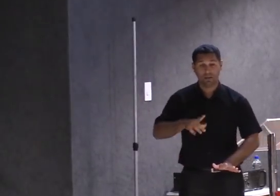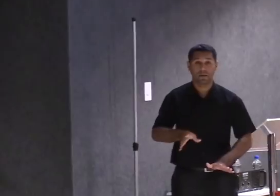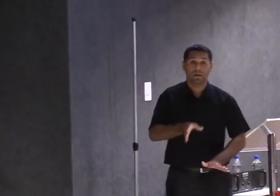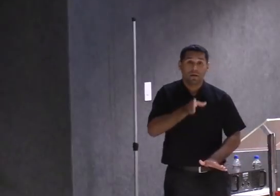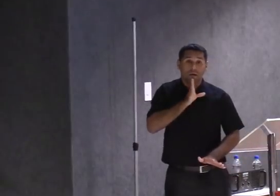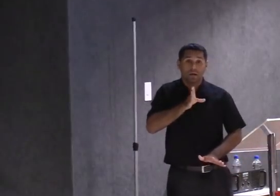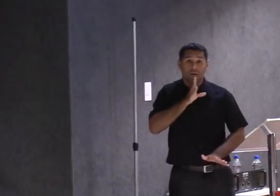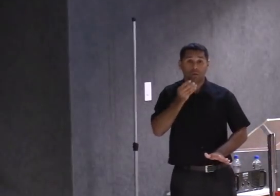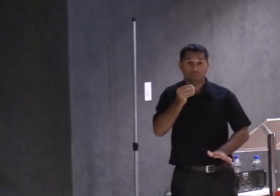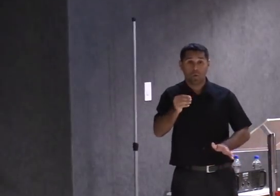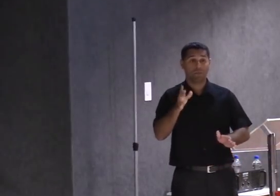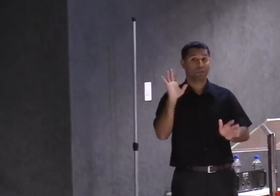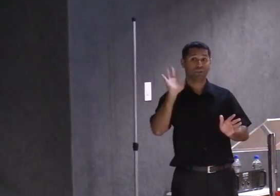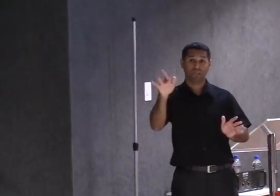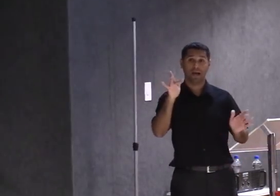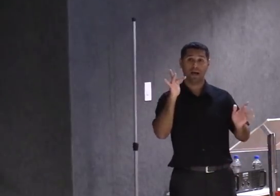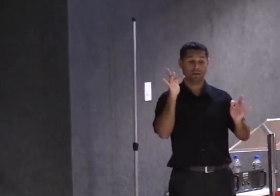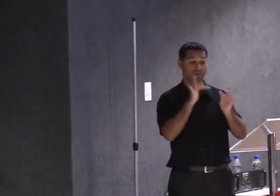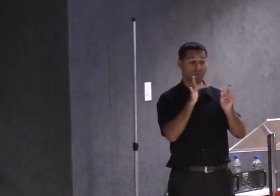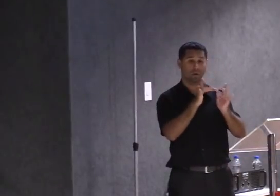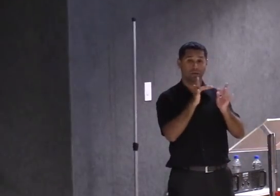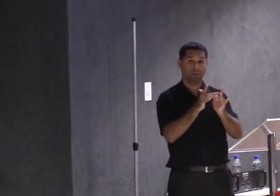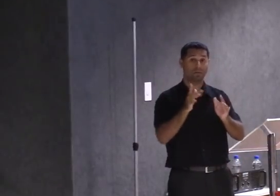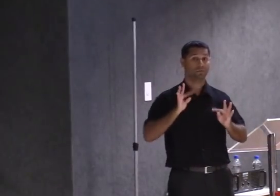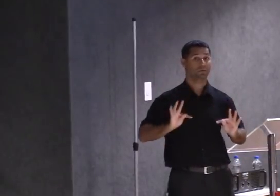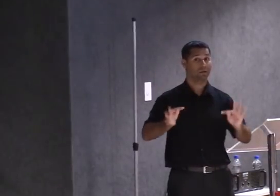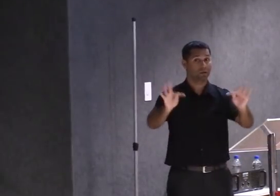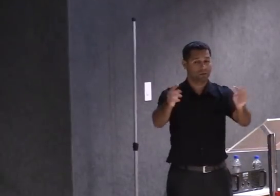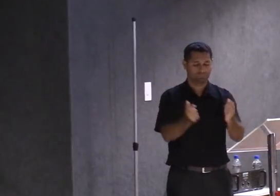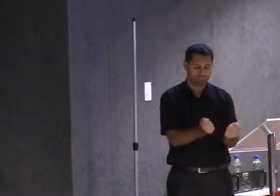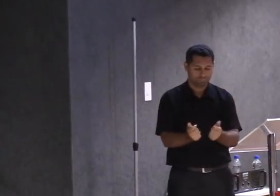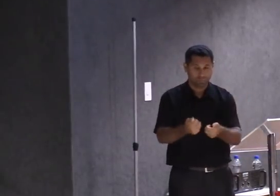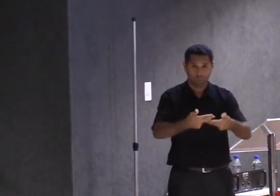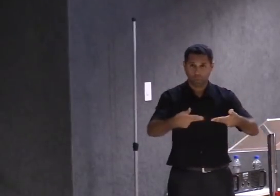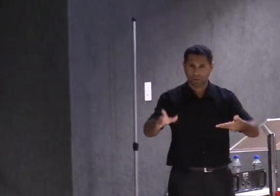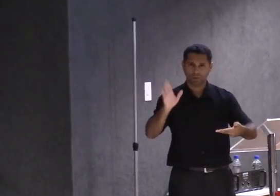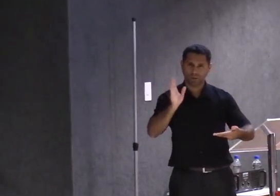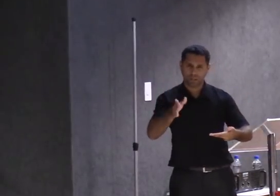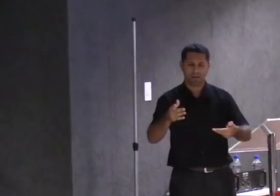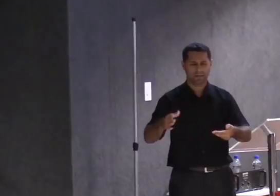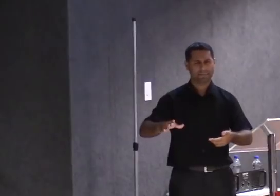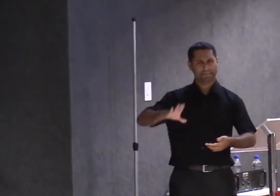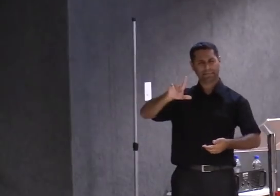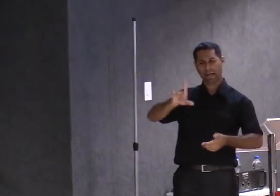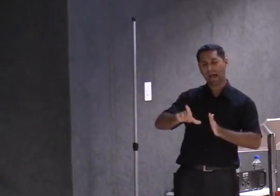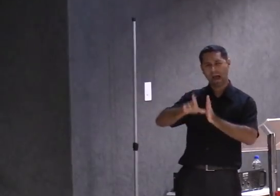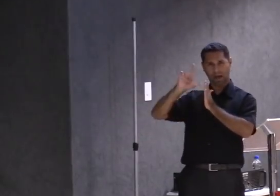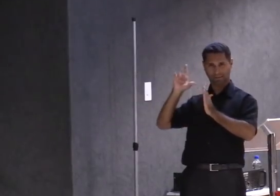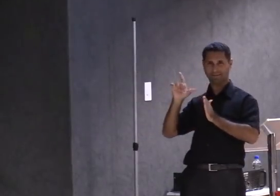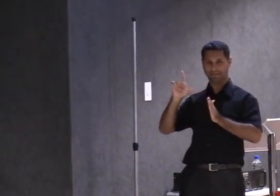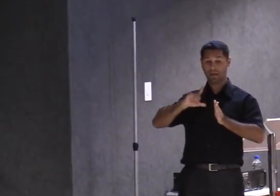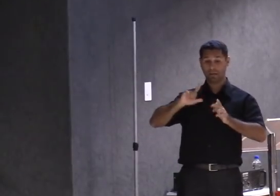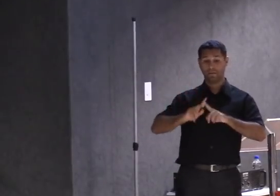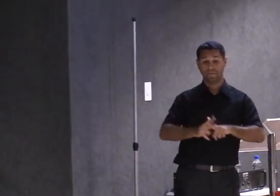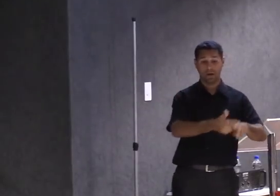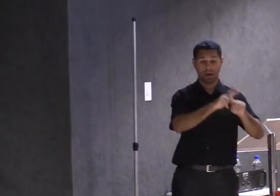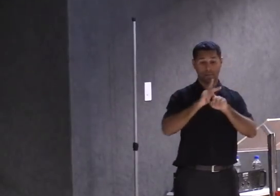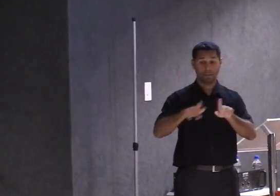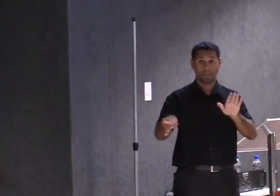muito grande com a tecnologia, já sabendo lidar ou aprendendo muito cedo como lidar com